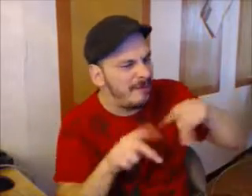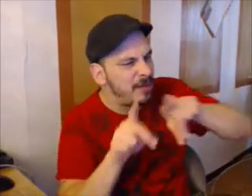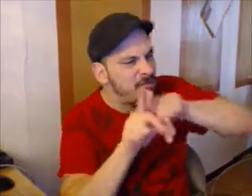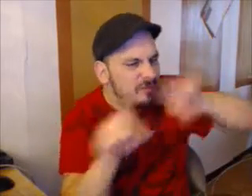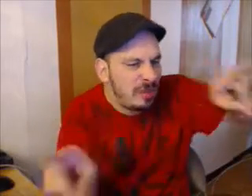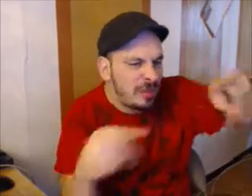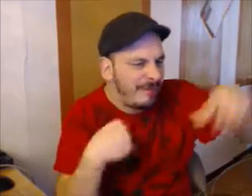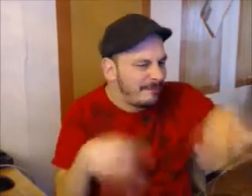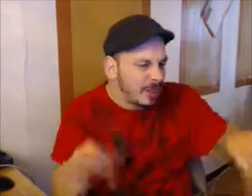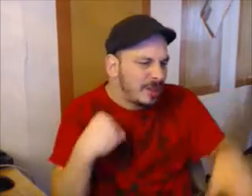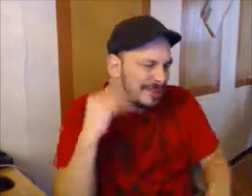wrong, shame on us.